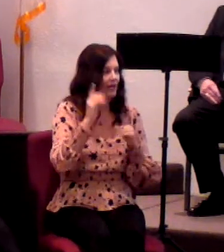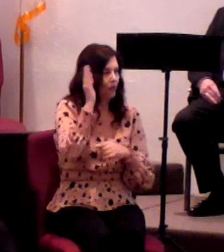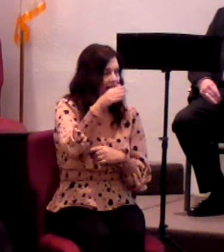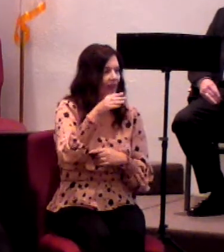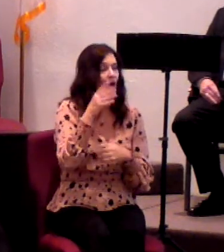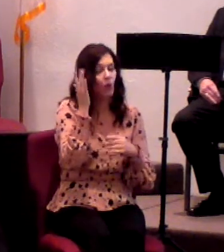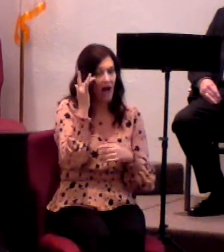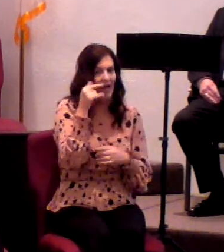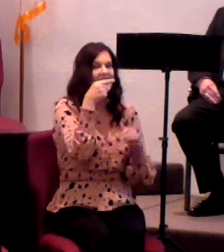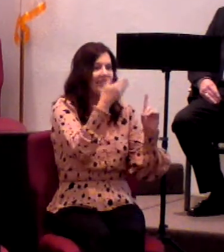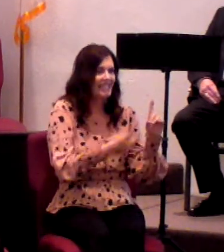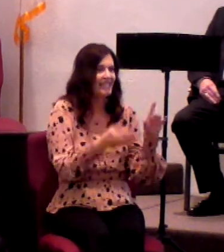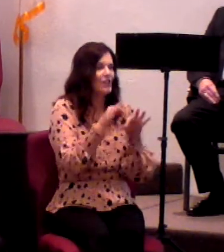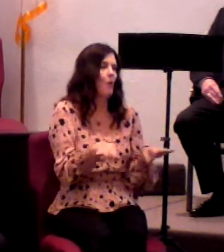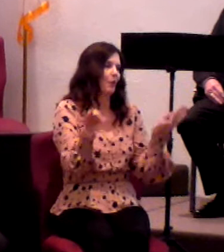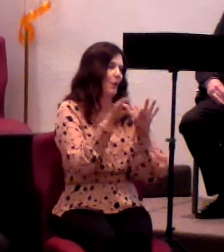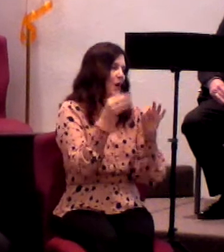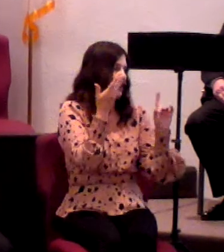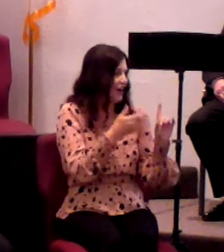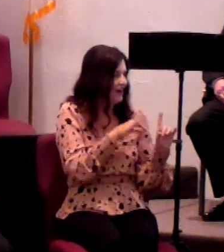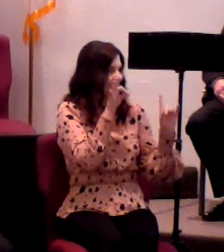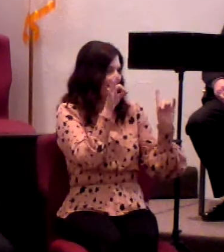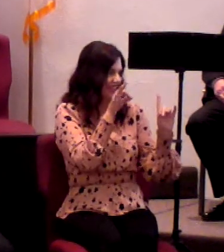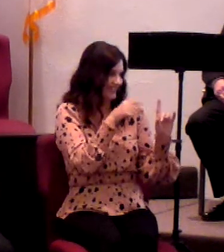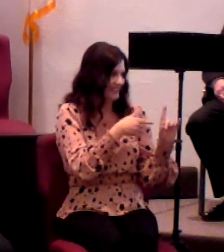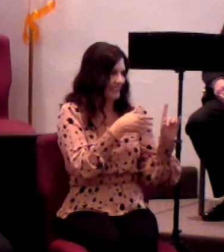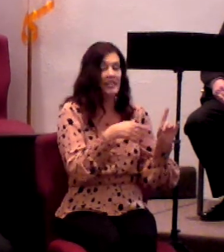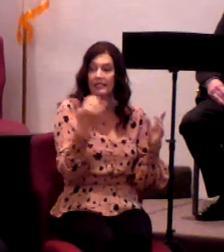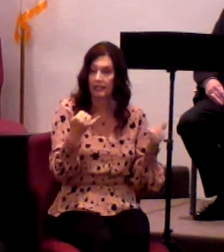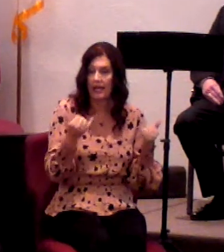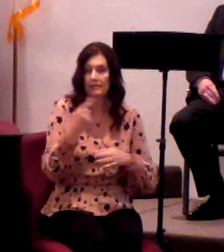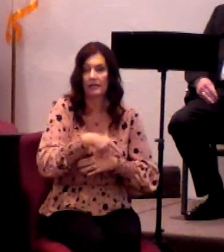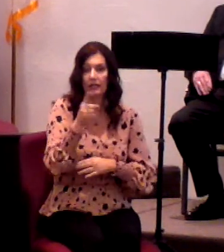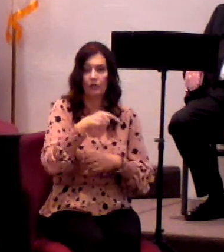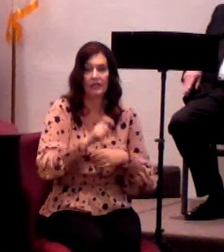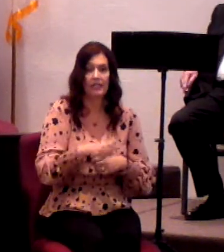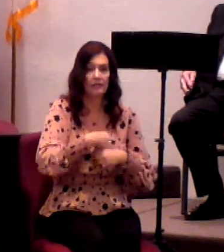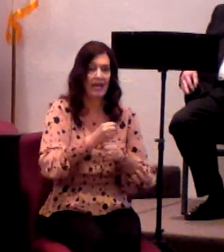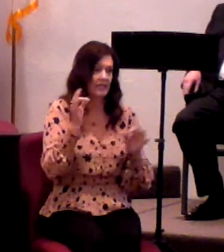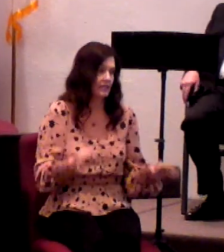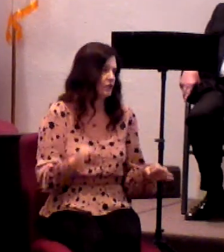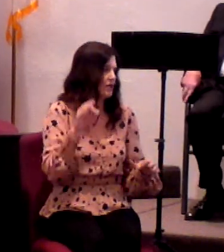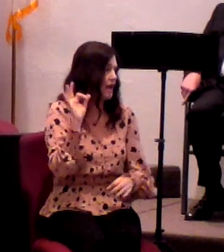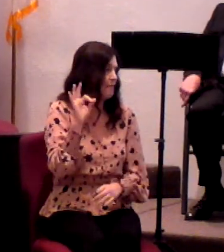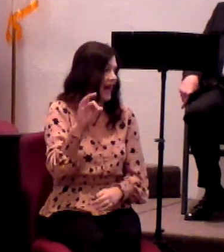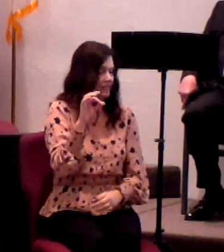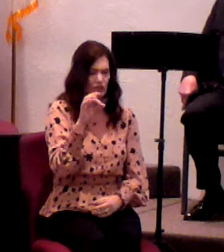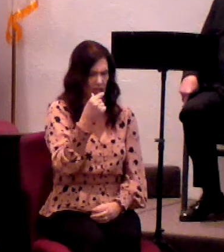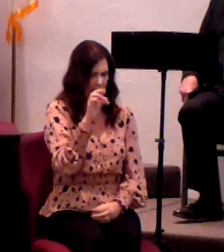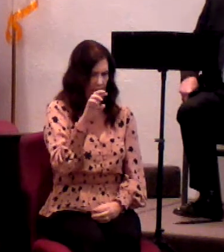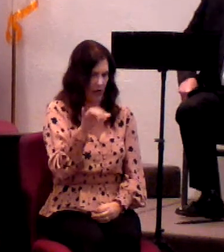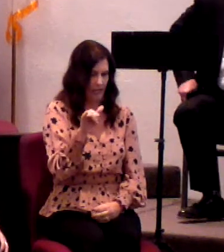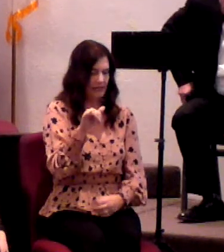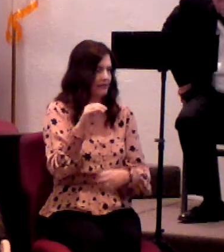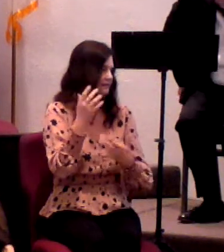worthy. Is this the day you need to make a decision? Pastor Gary's going to be standing down here. We're going to stand and sing, He Lives. I